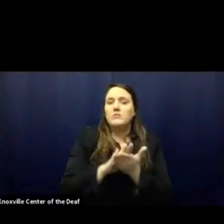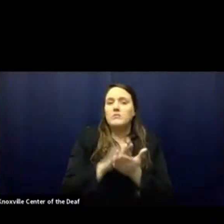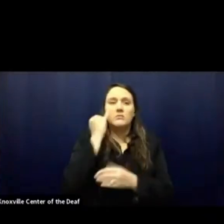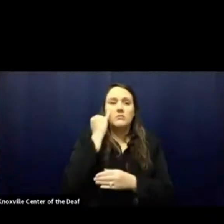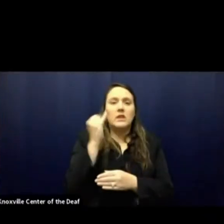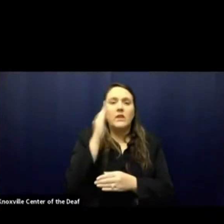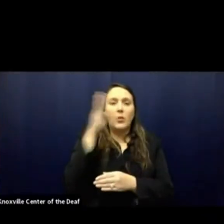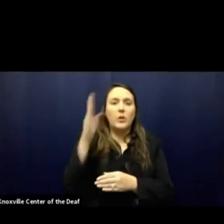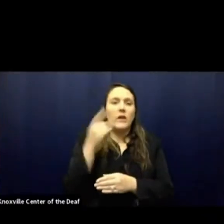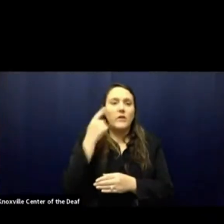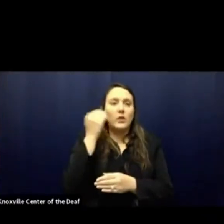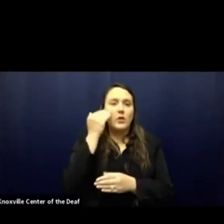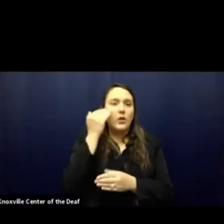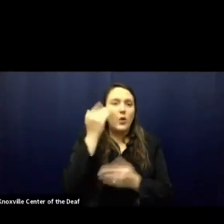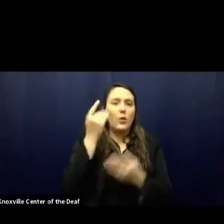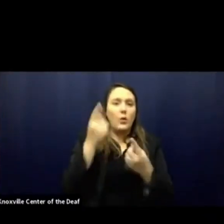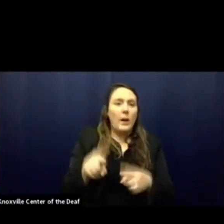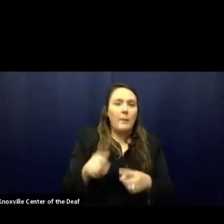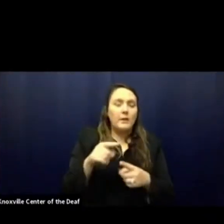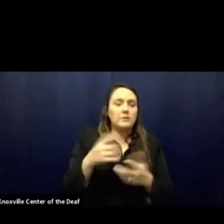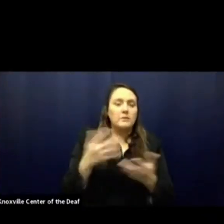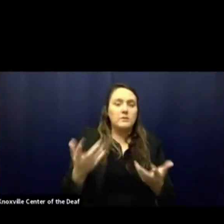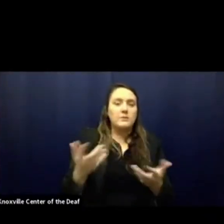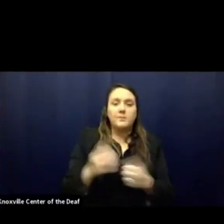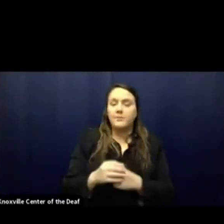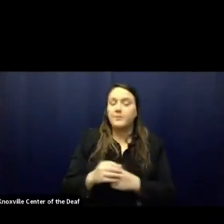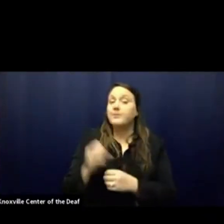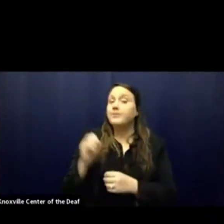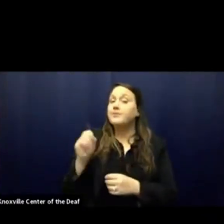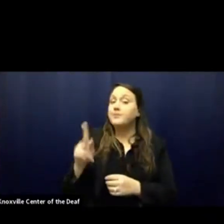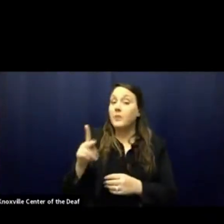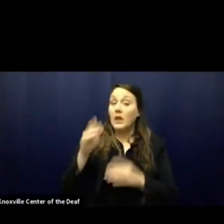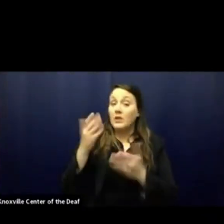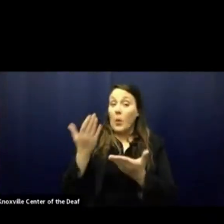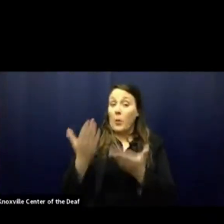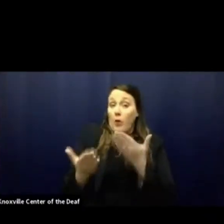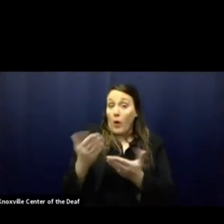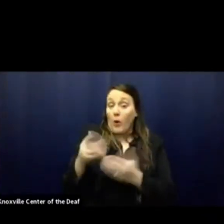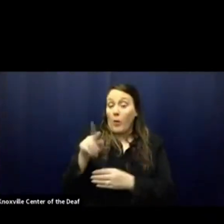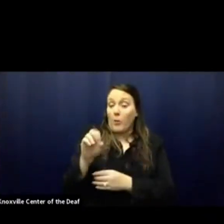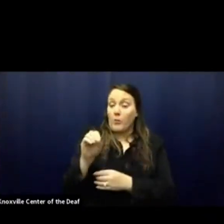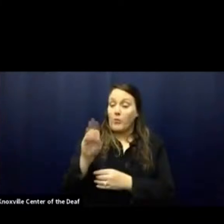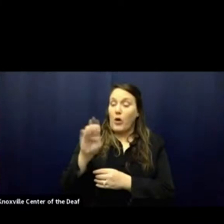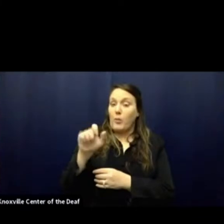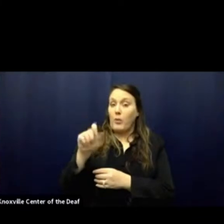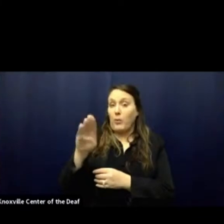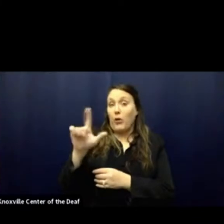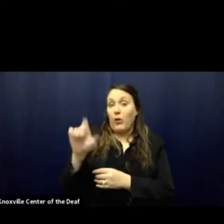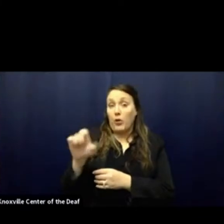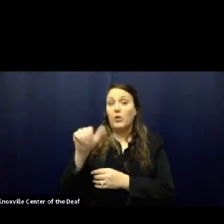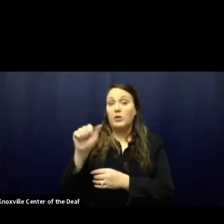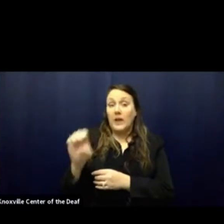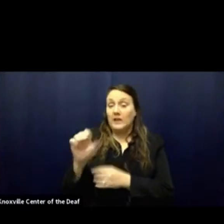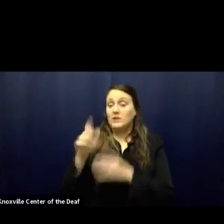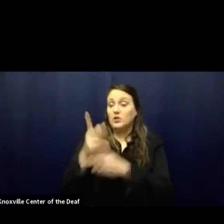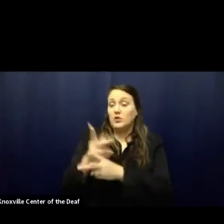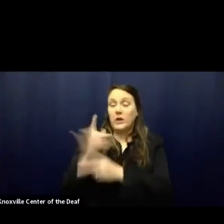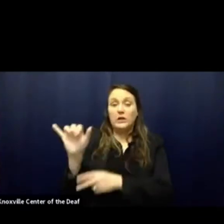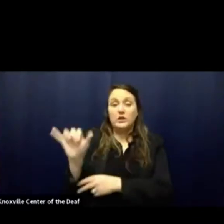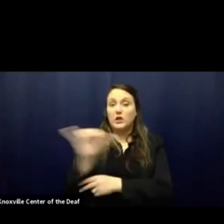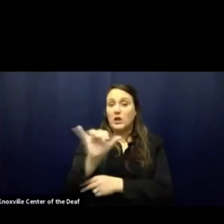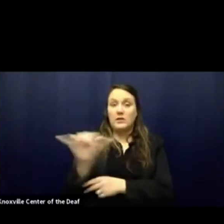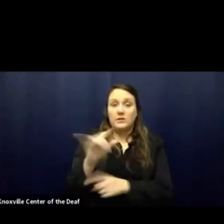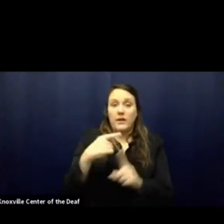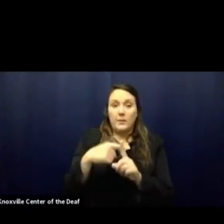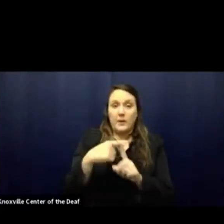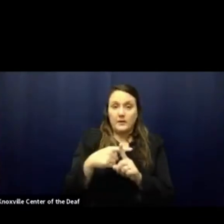know the outcome? Okay, so the probable cases are all treated just like cases. They're in isolation for at